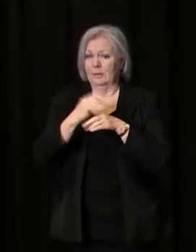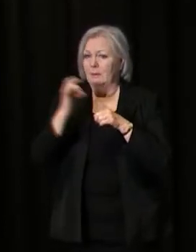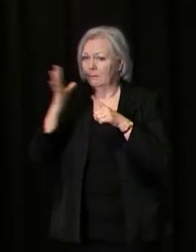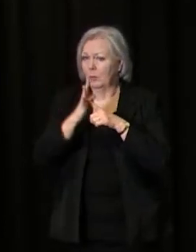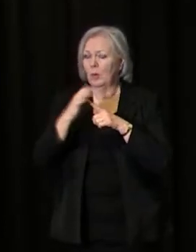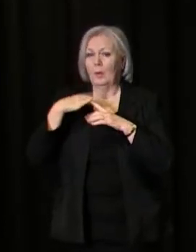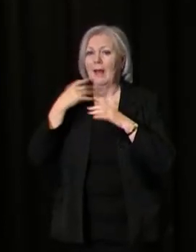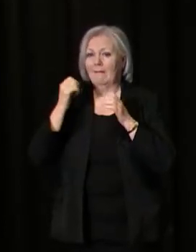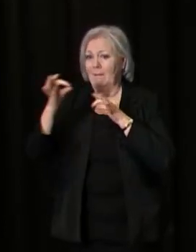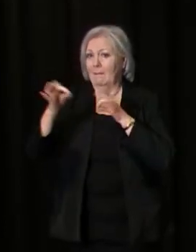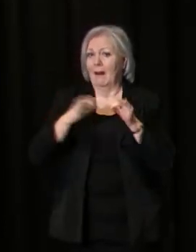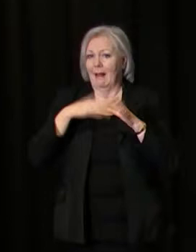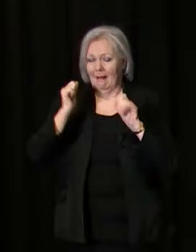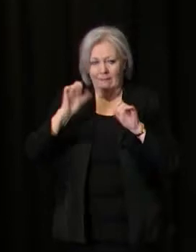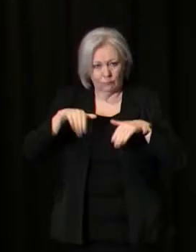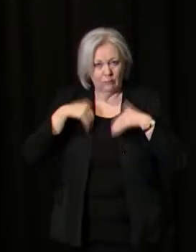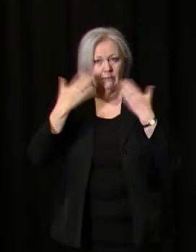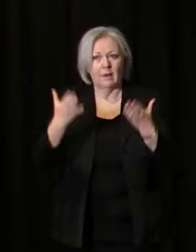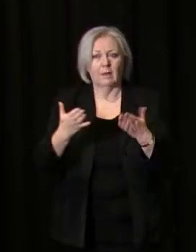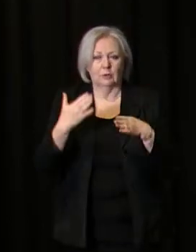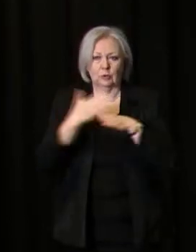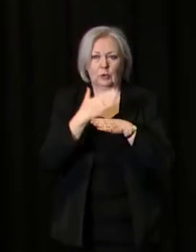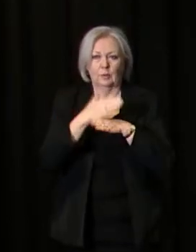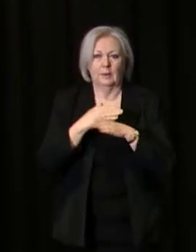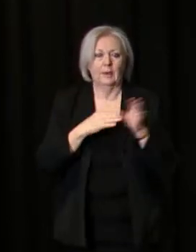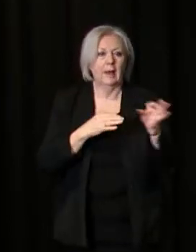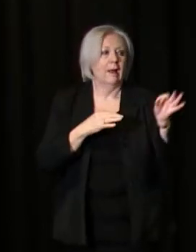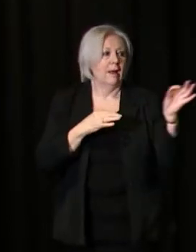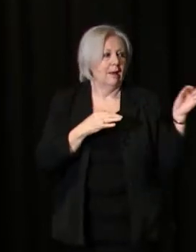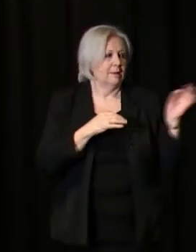are absolutely committed to doing that.